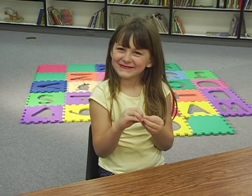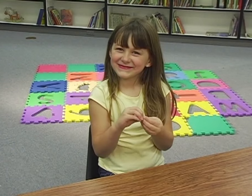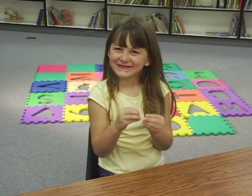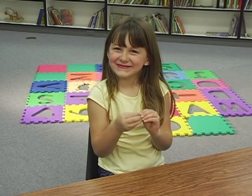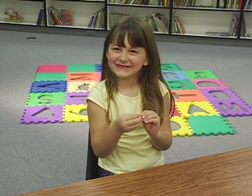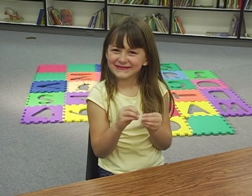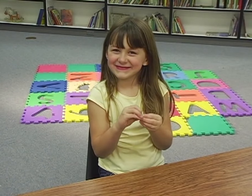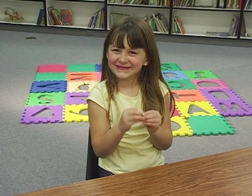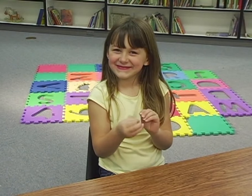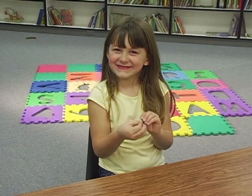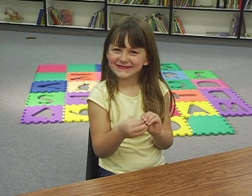Numbers.